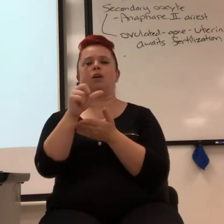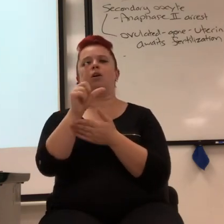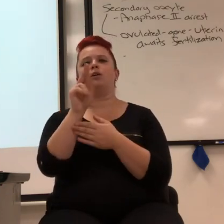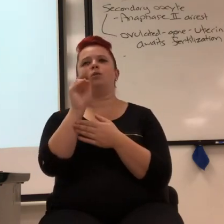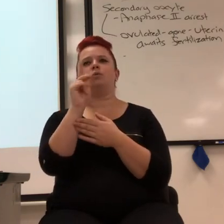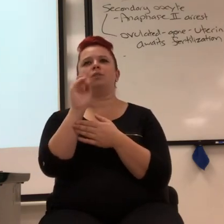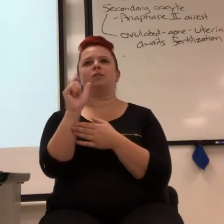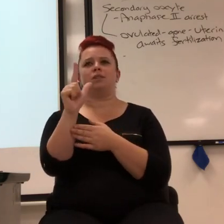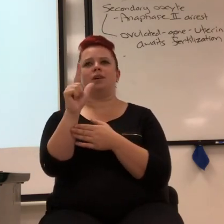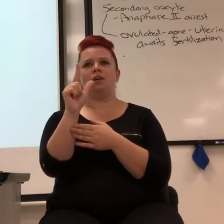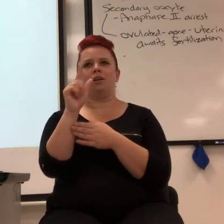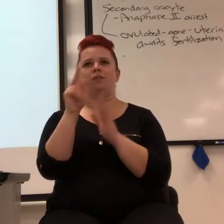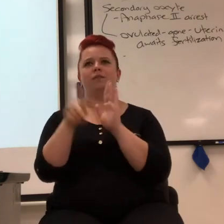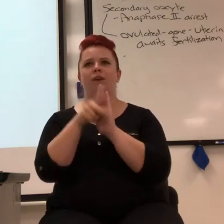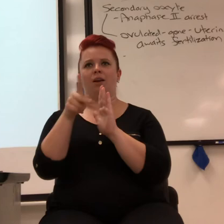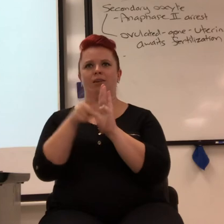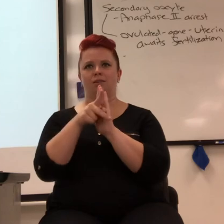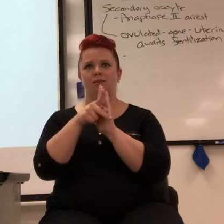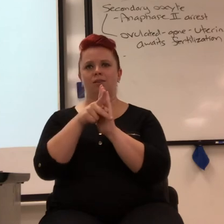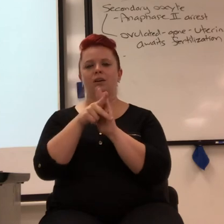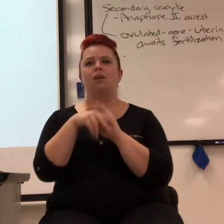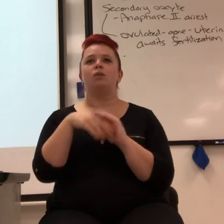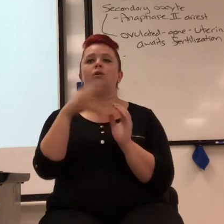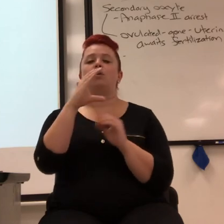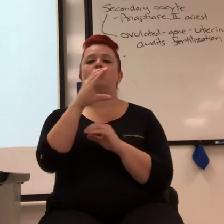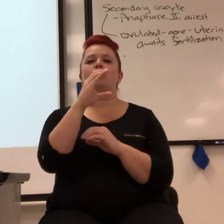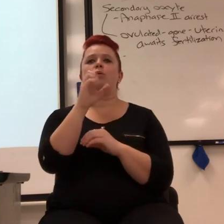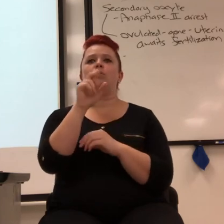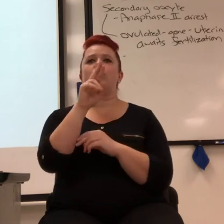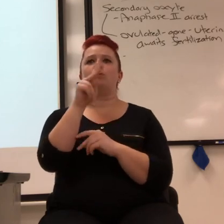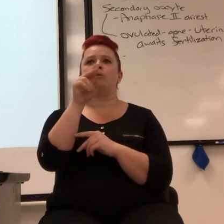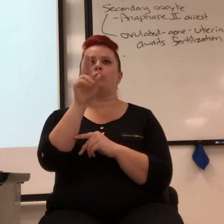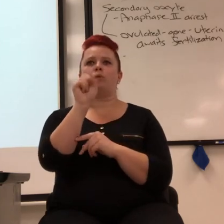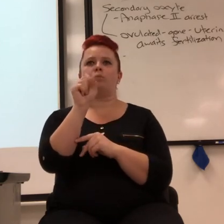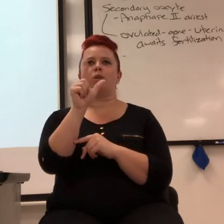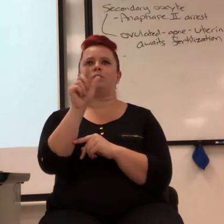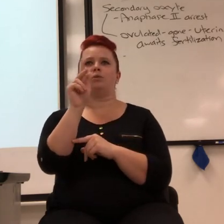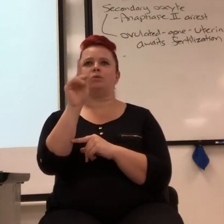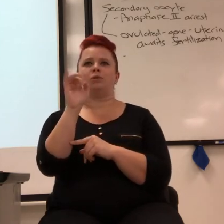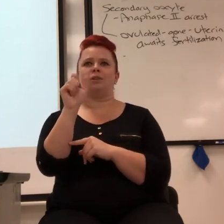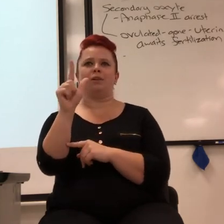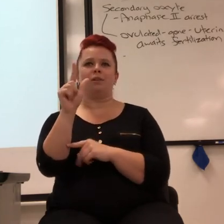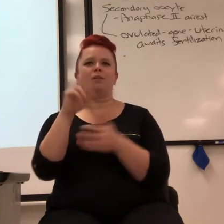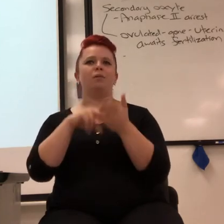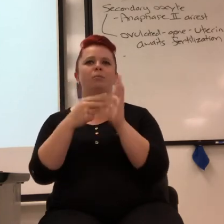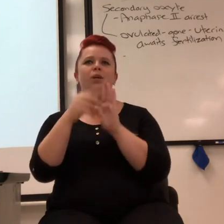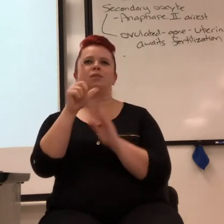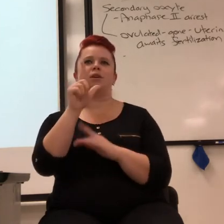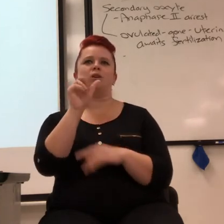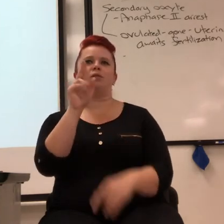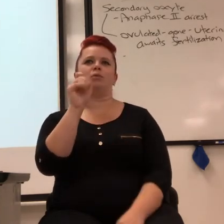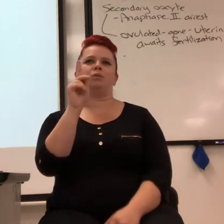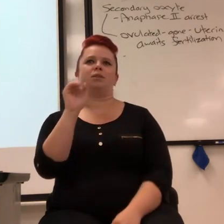luteal phase. Corpus luteum means you're in the luteal phase. So let me write that on the top of the board.